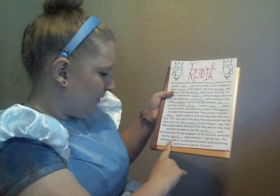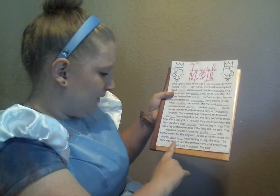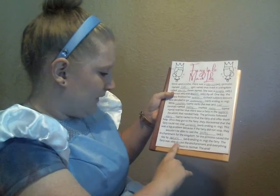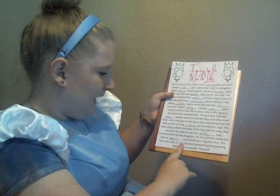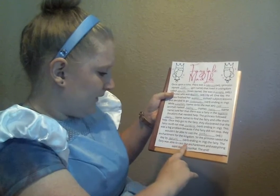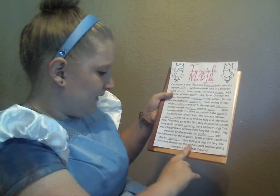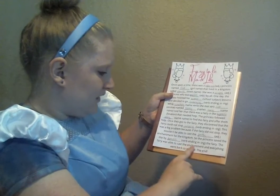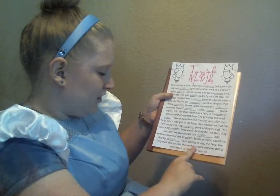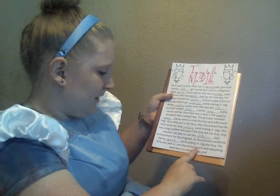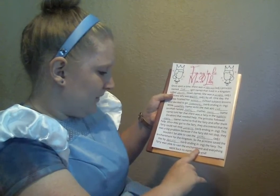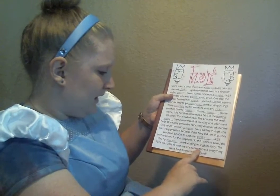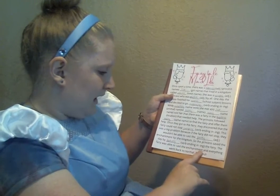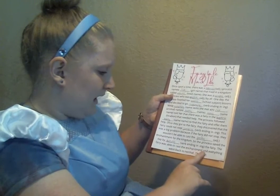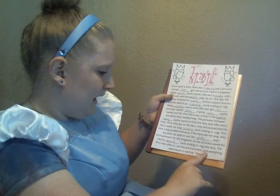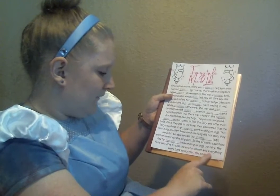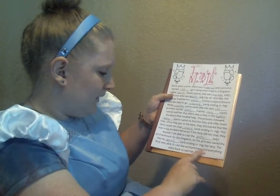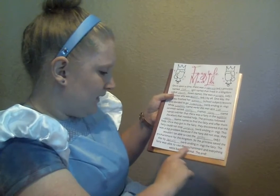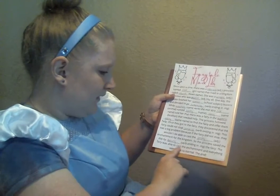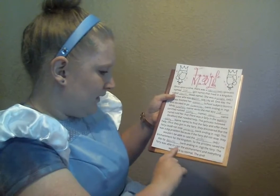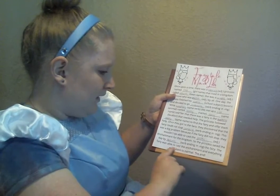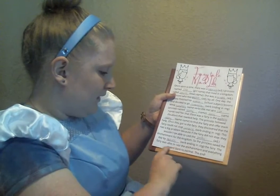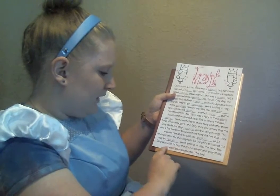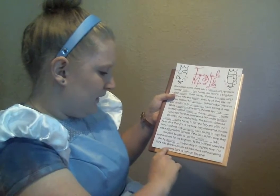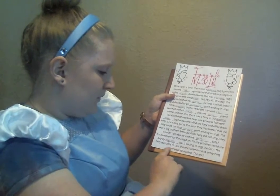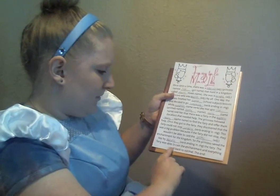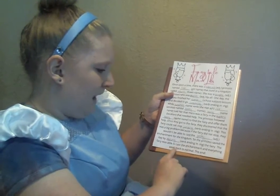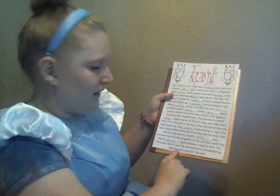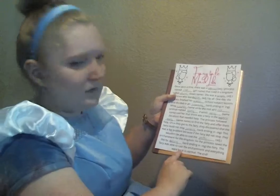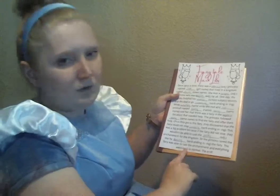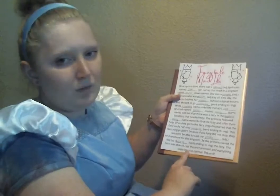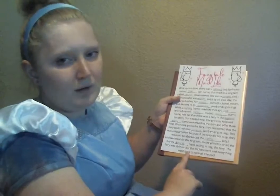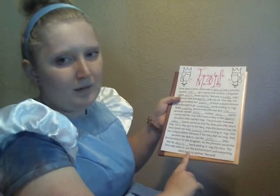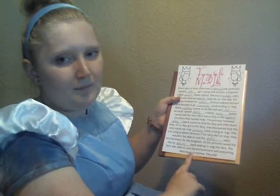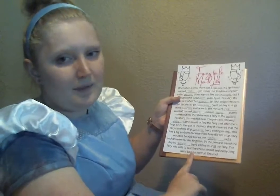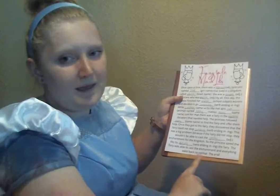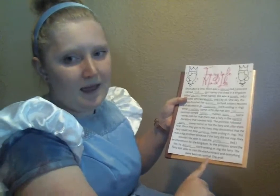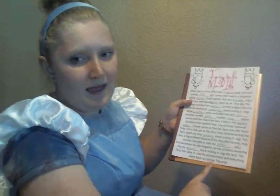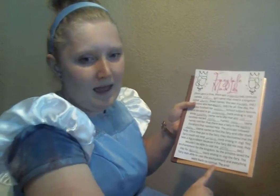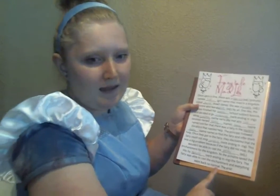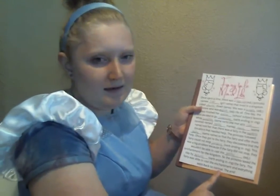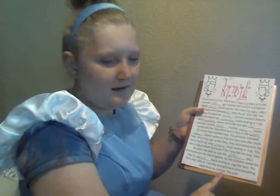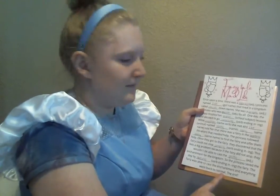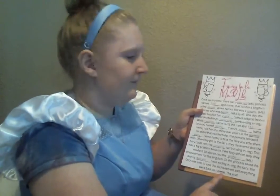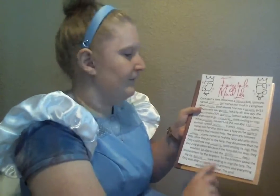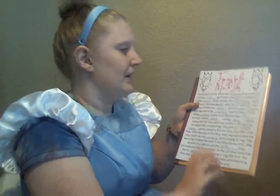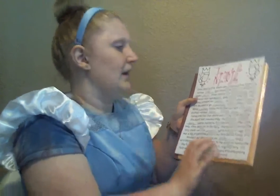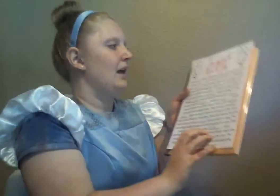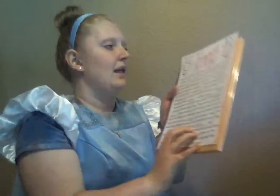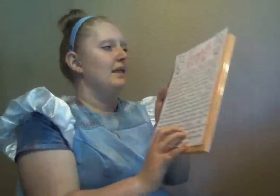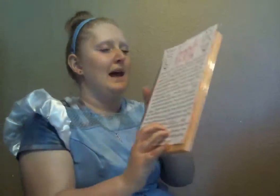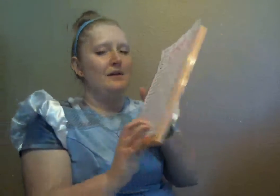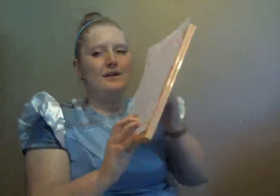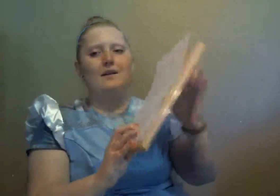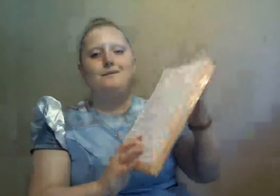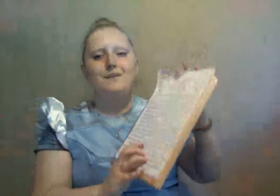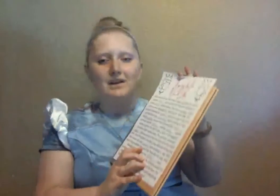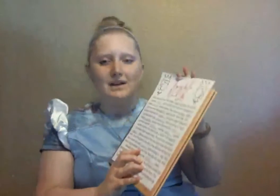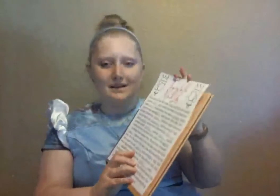to cast the enchantment and everything went back to normal. The end. That was our Fairy